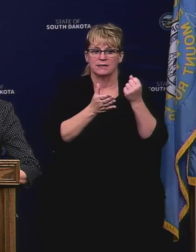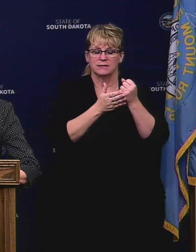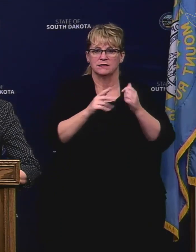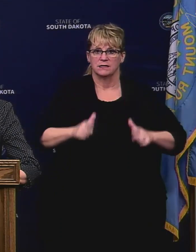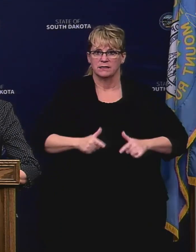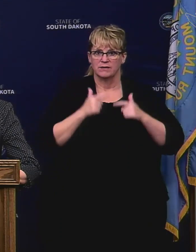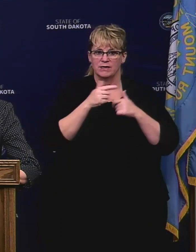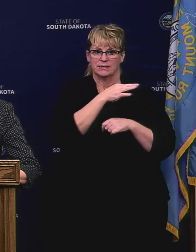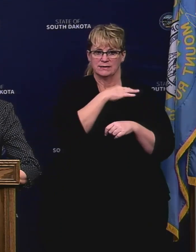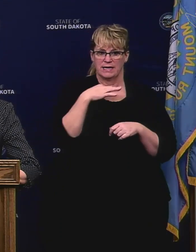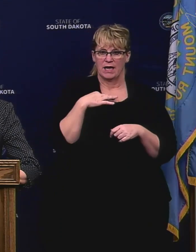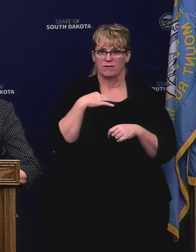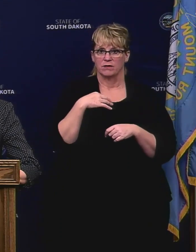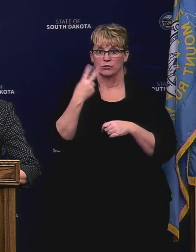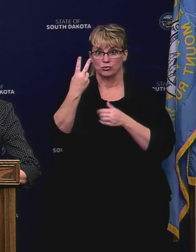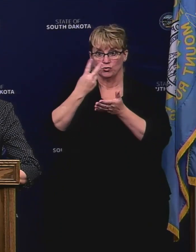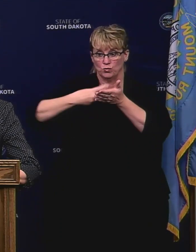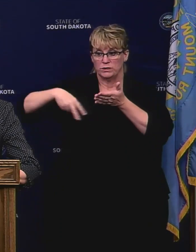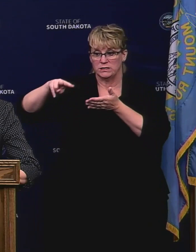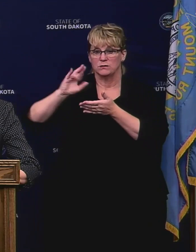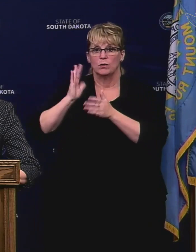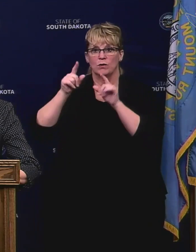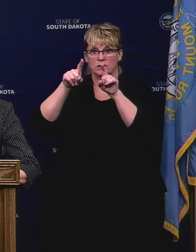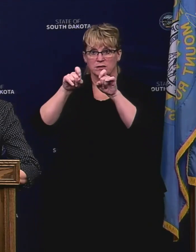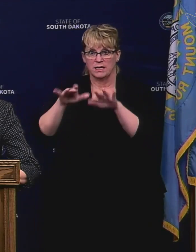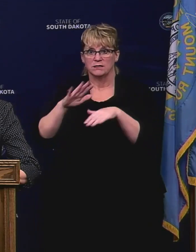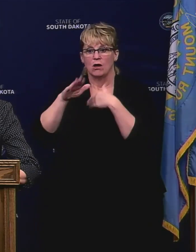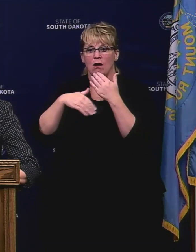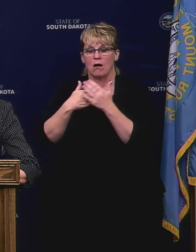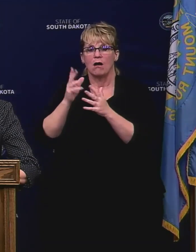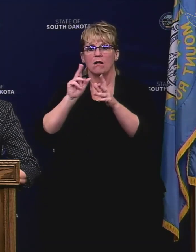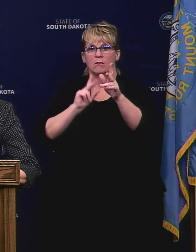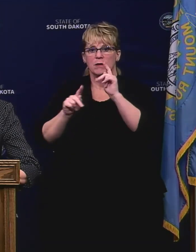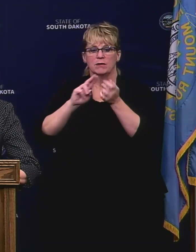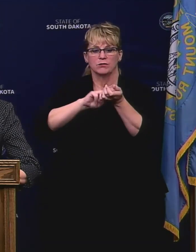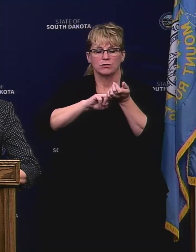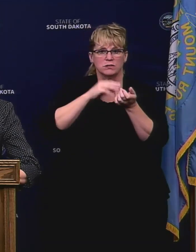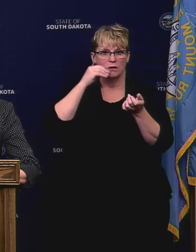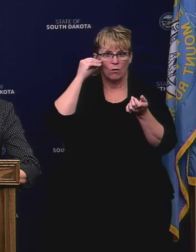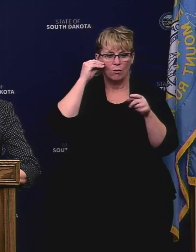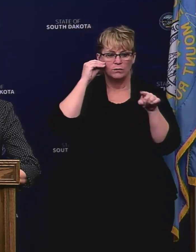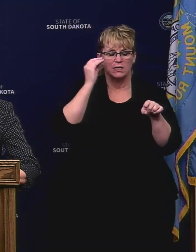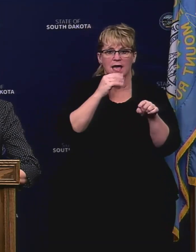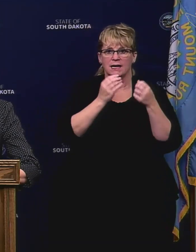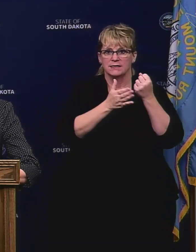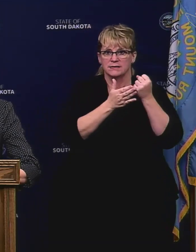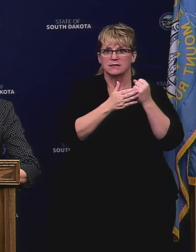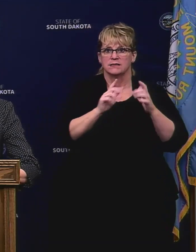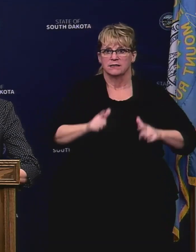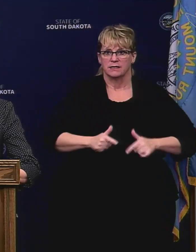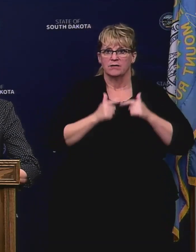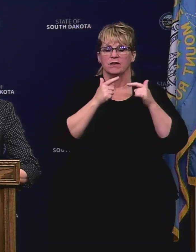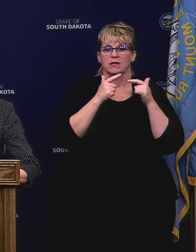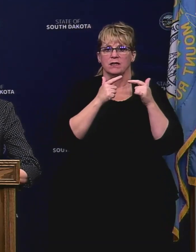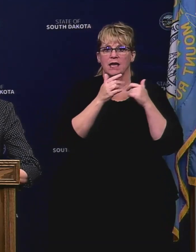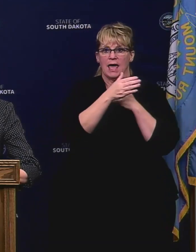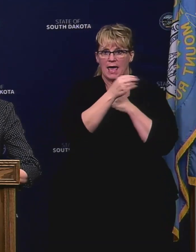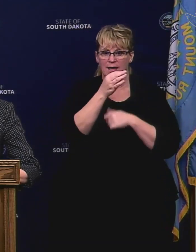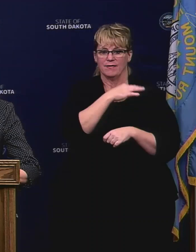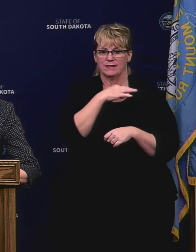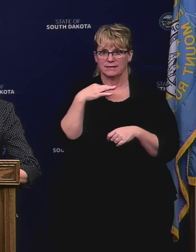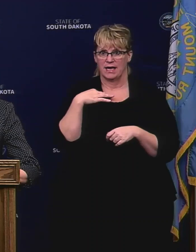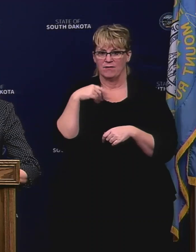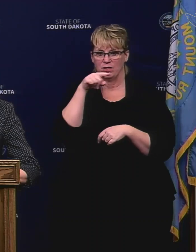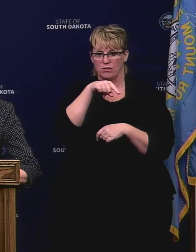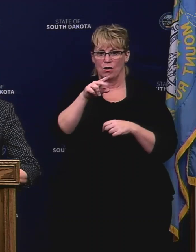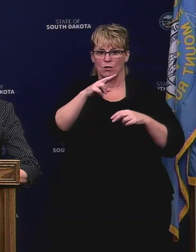staff. In the next 2 weeks, we will be testing all residents of nursing homes and assisted livings and the staff in